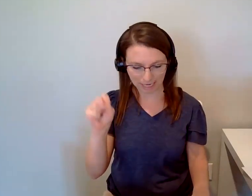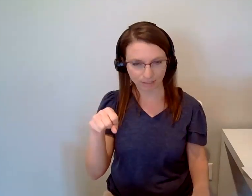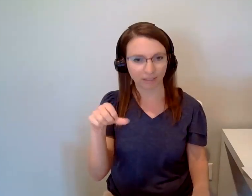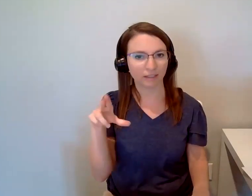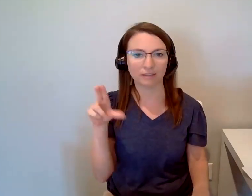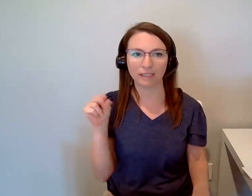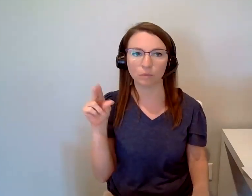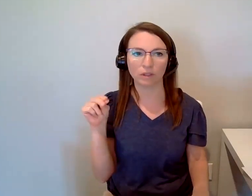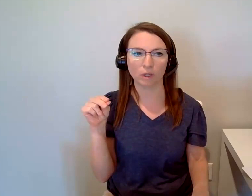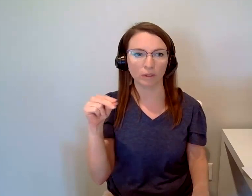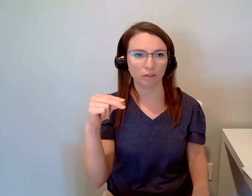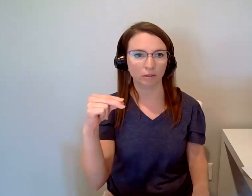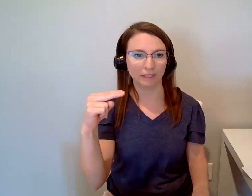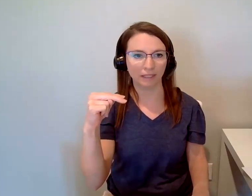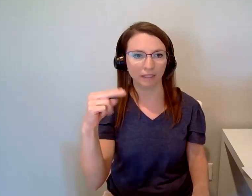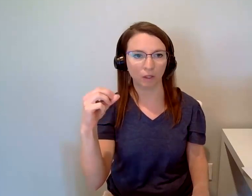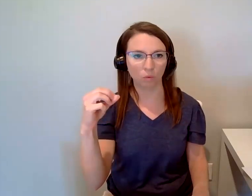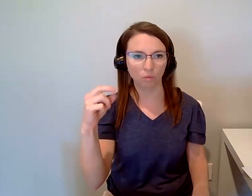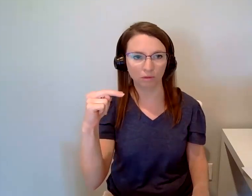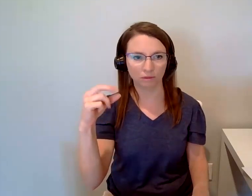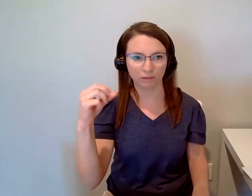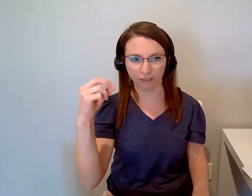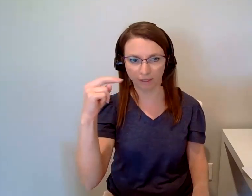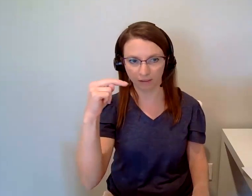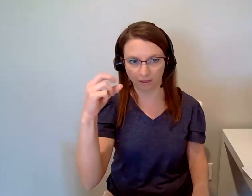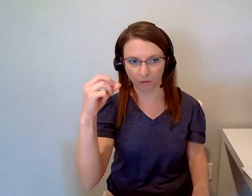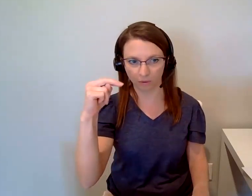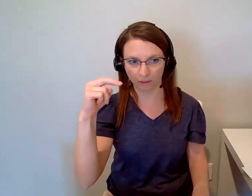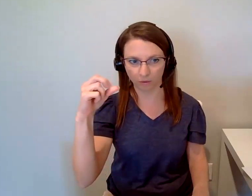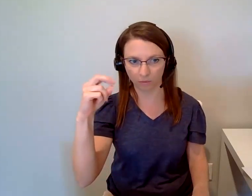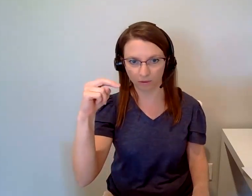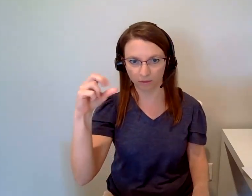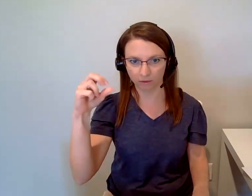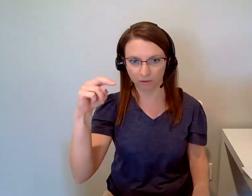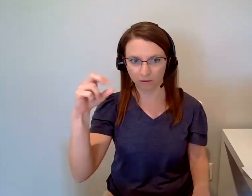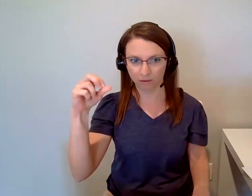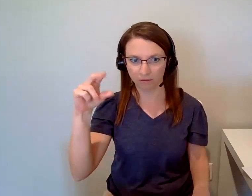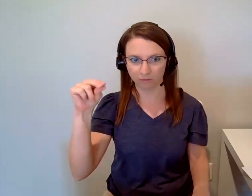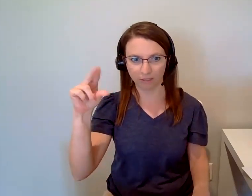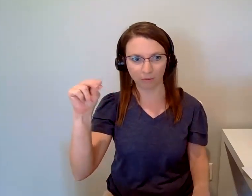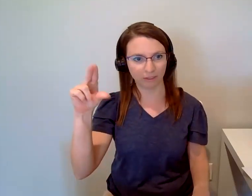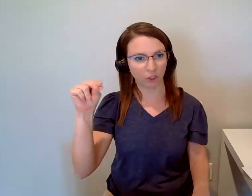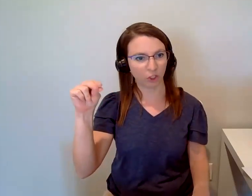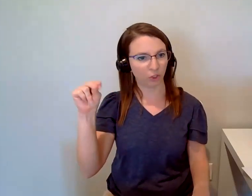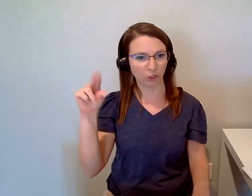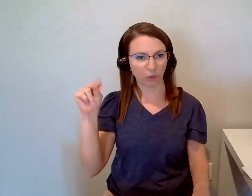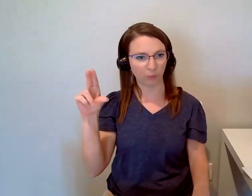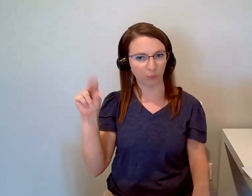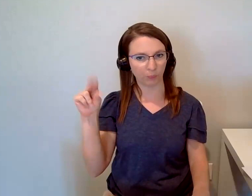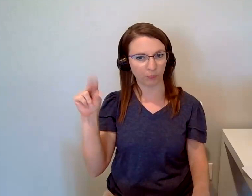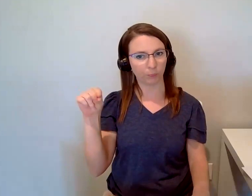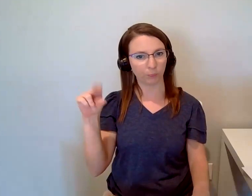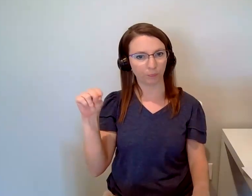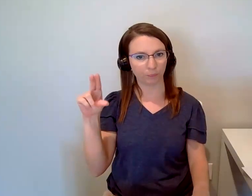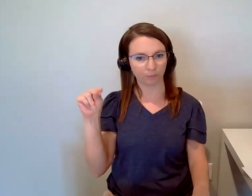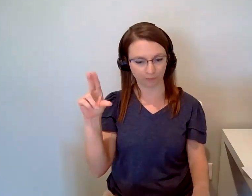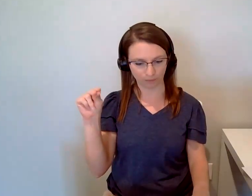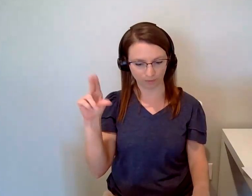Yes, and then same with no. It used to be N-O. See that? N-O, N-O. So now it's no.